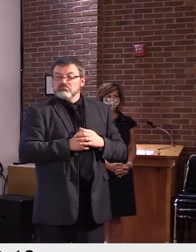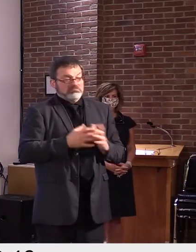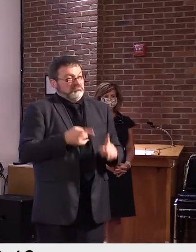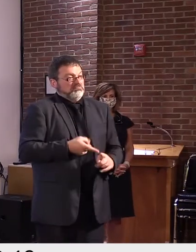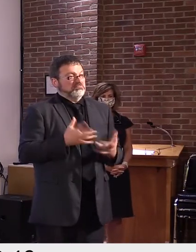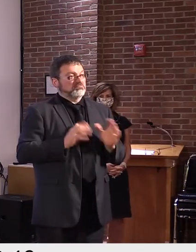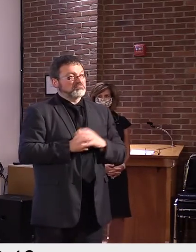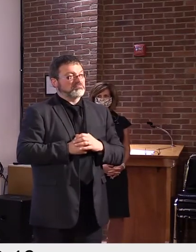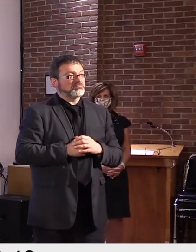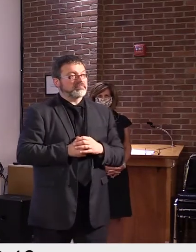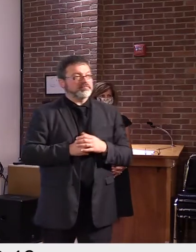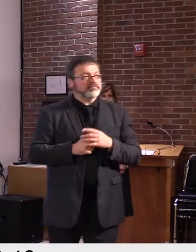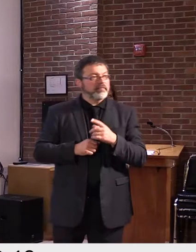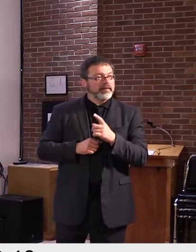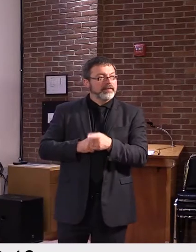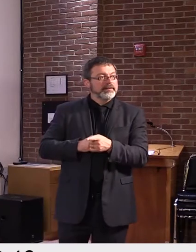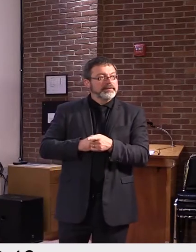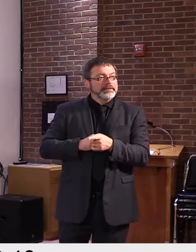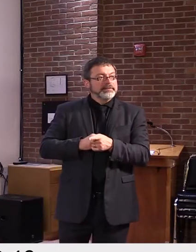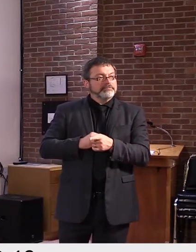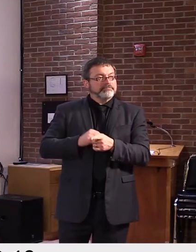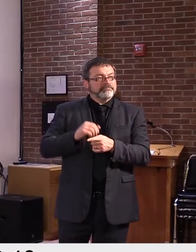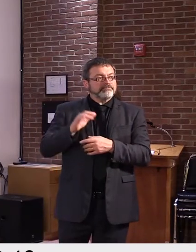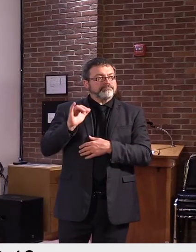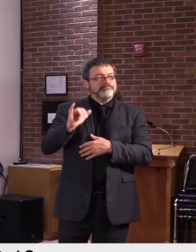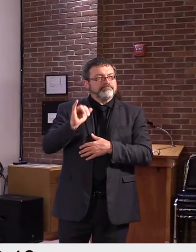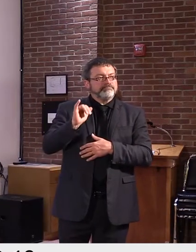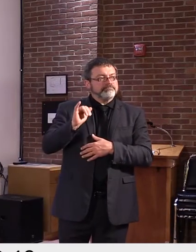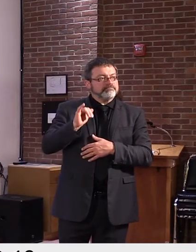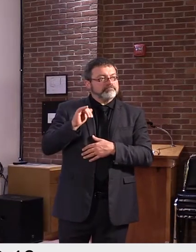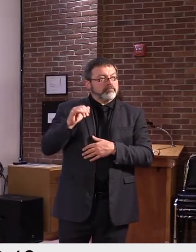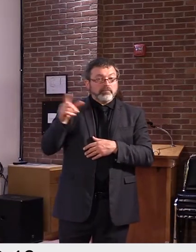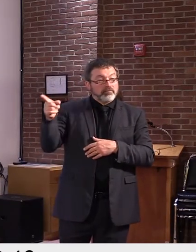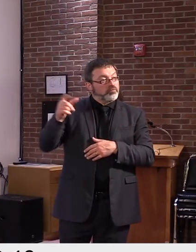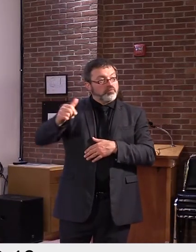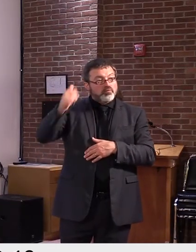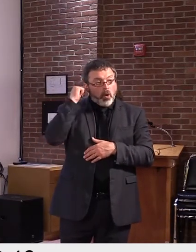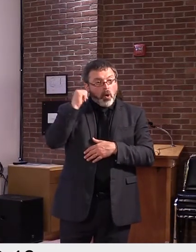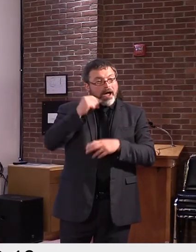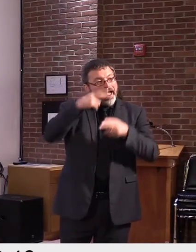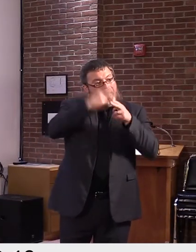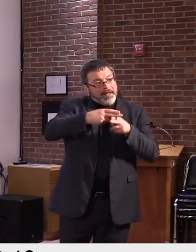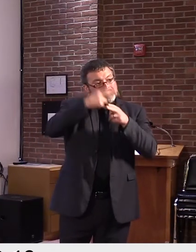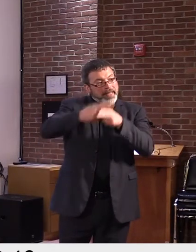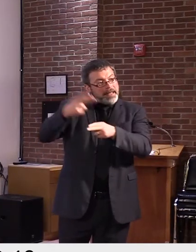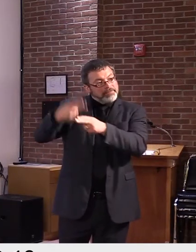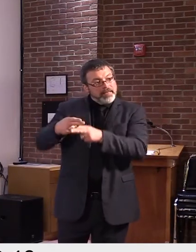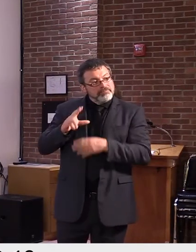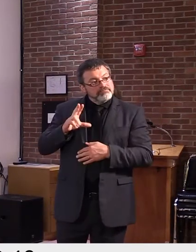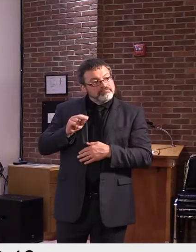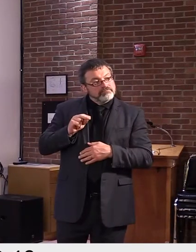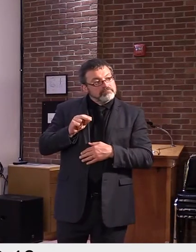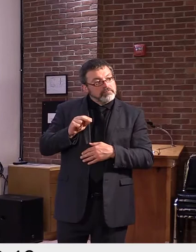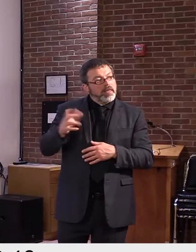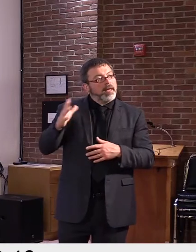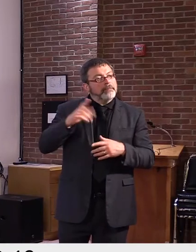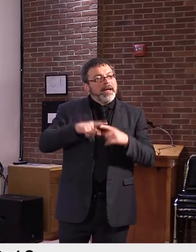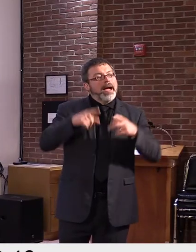I guess we're not identifying the people at the facility who would have it, just the...